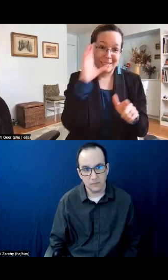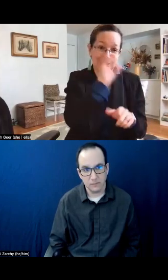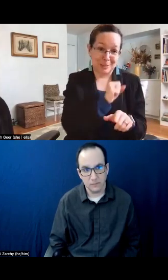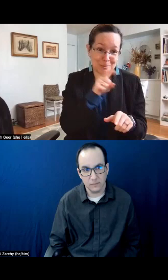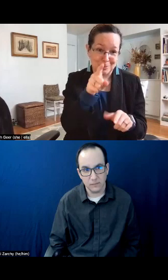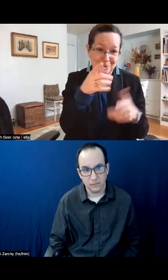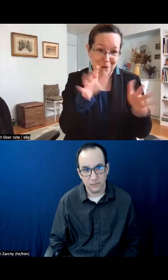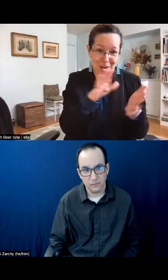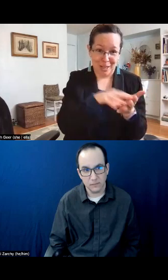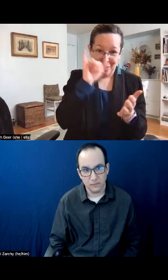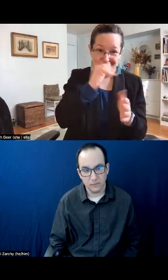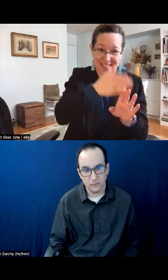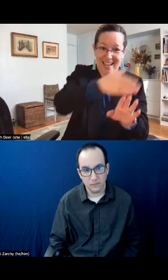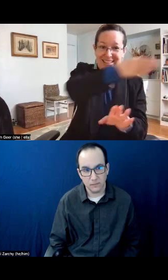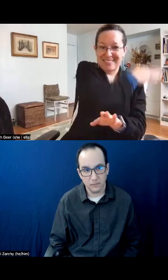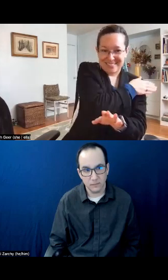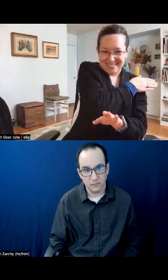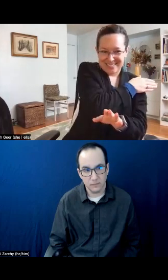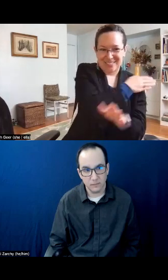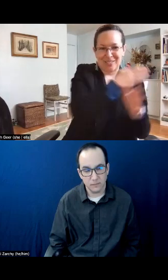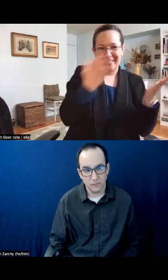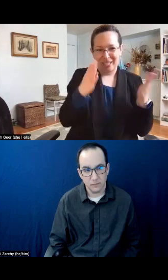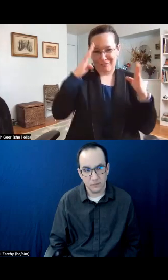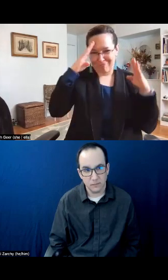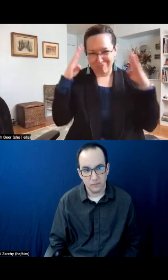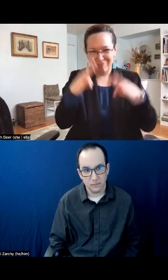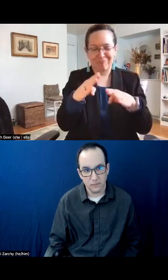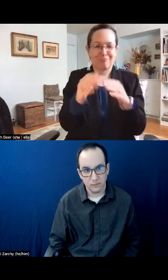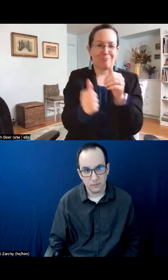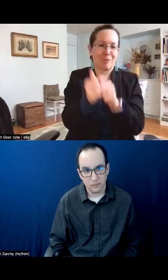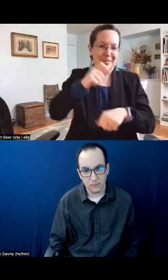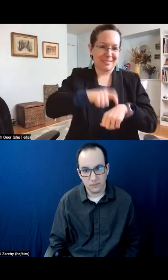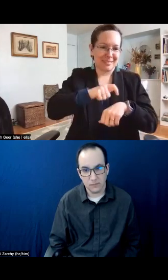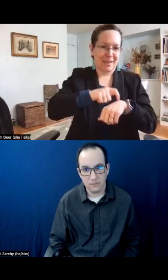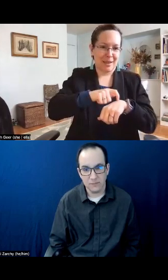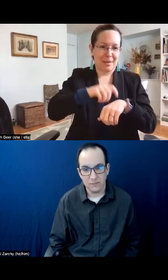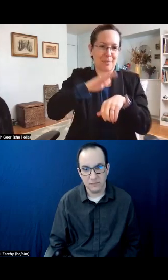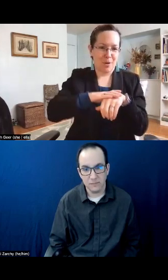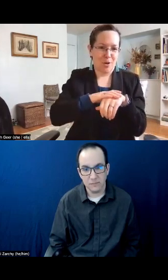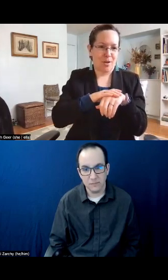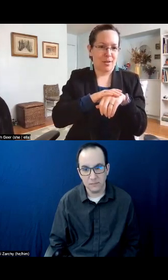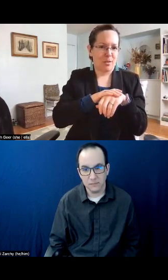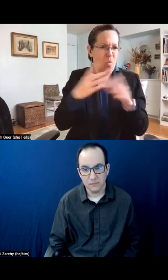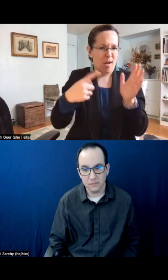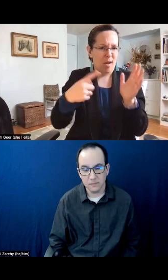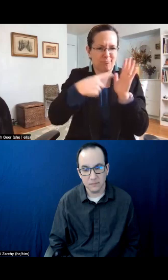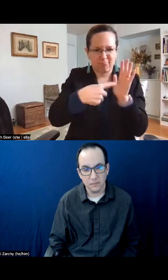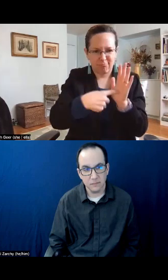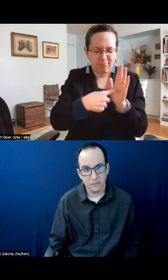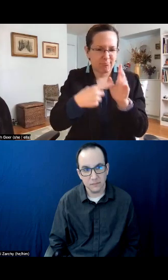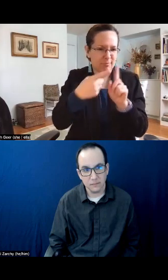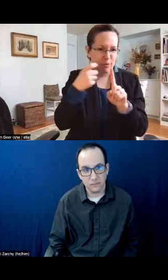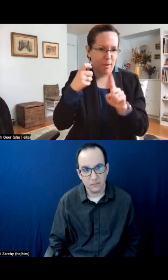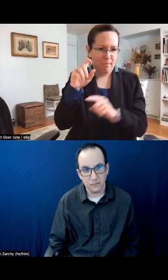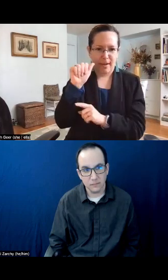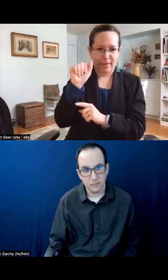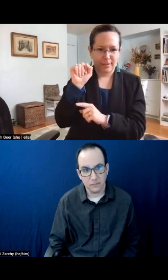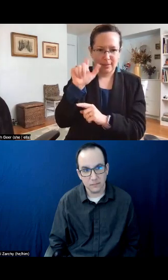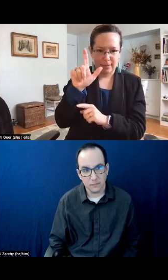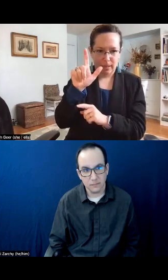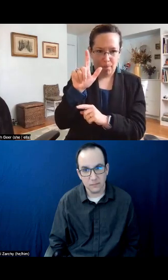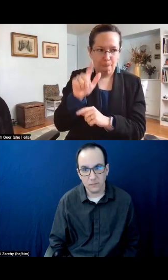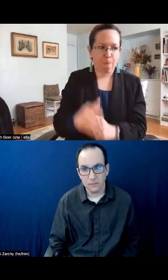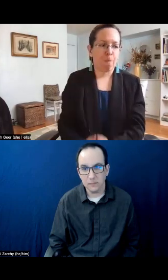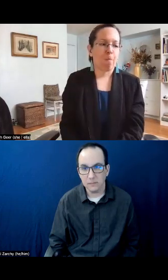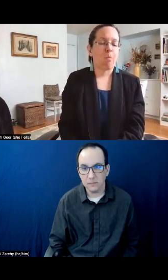I'm not going to give you examples of oral languages because, again, we assume that that is the background that folks are bringing to this presentation